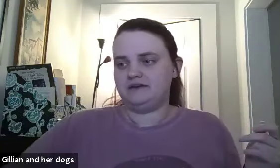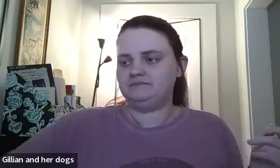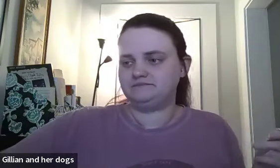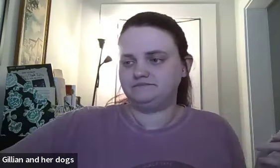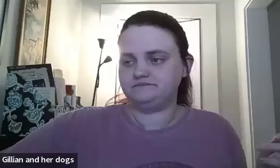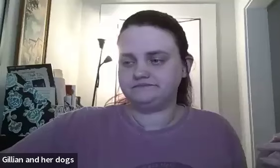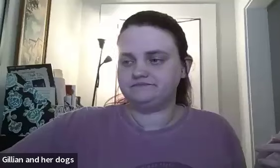Okay.